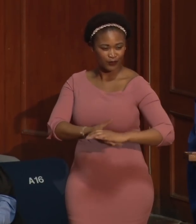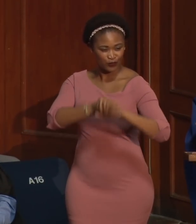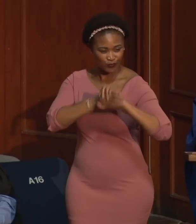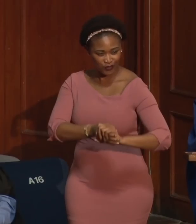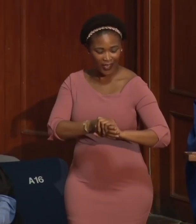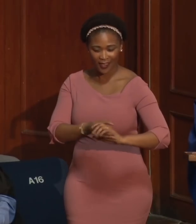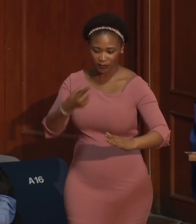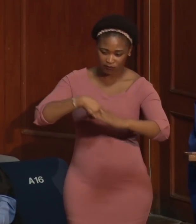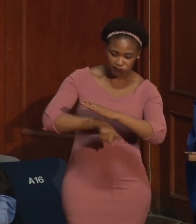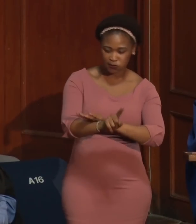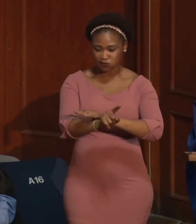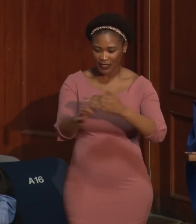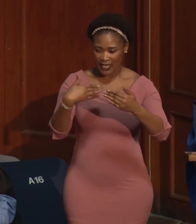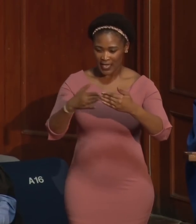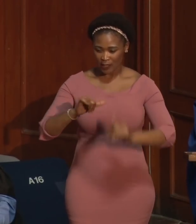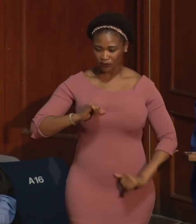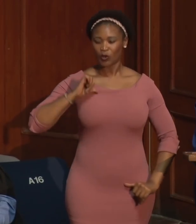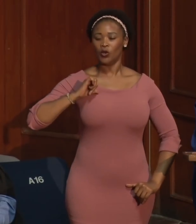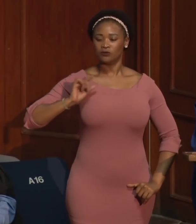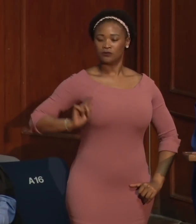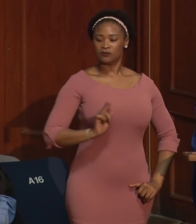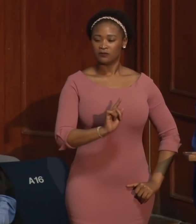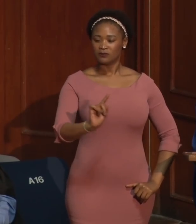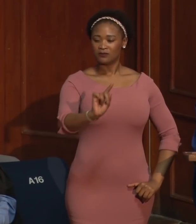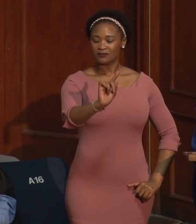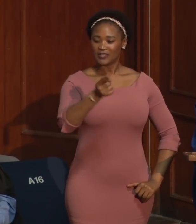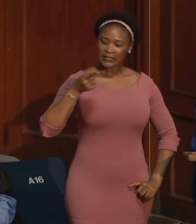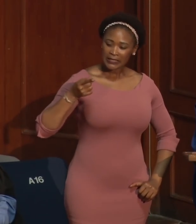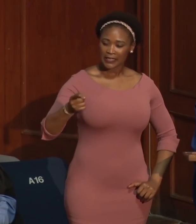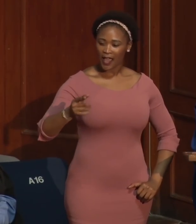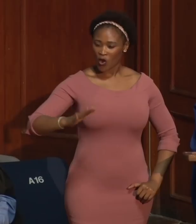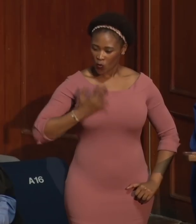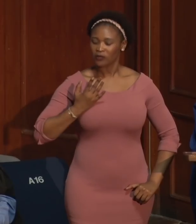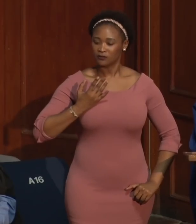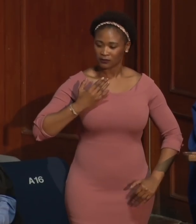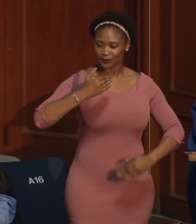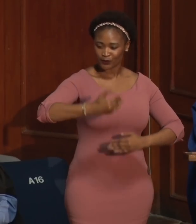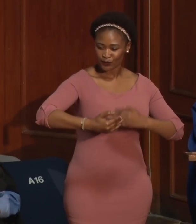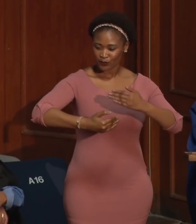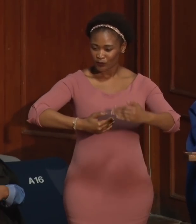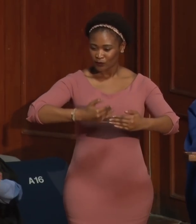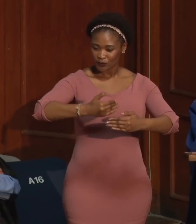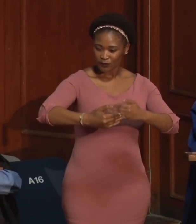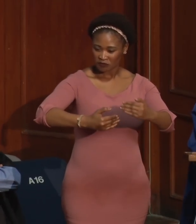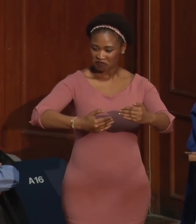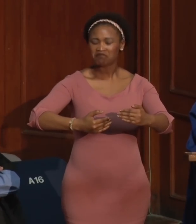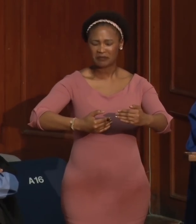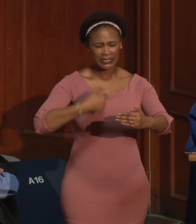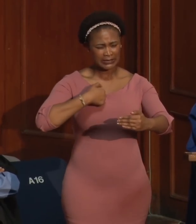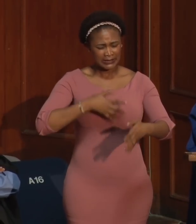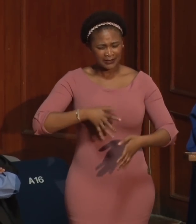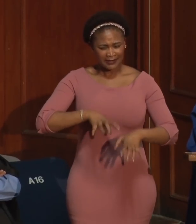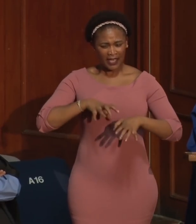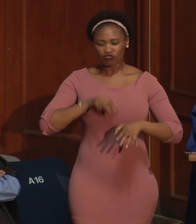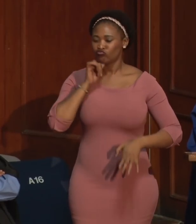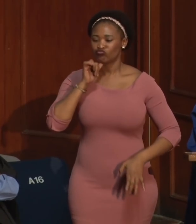and enter the gate boldly. They are willing to embark on an untapped journey in spite of being scared. And that's